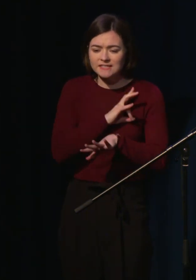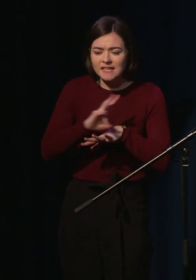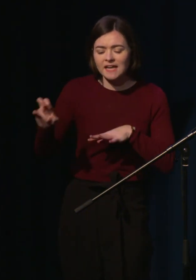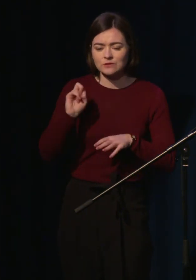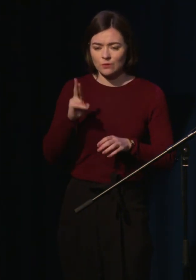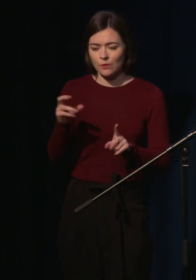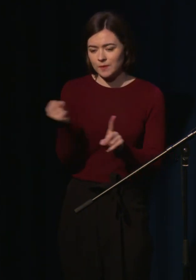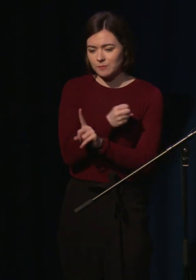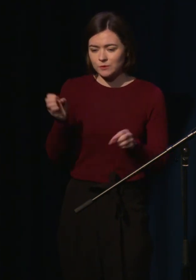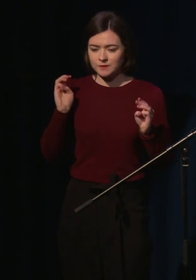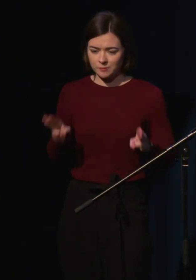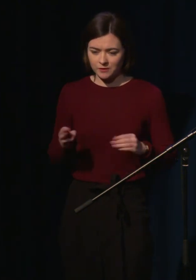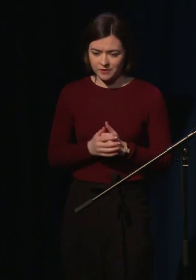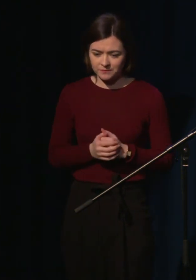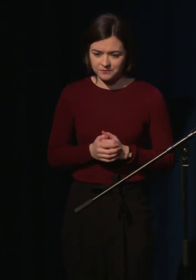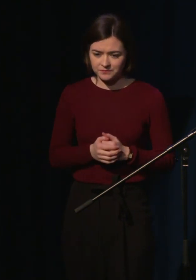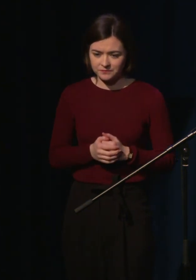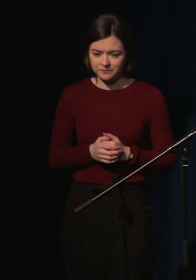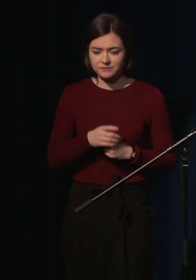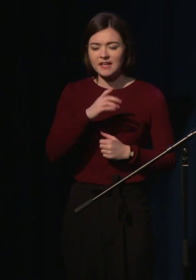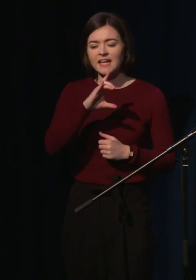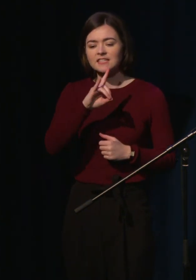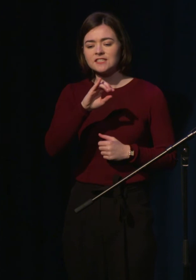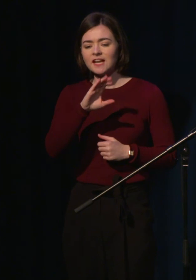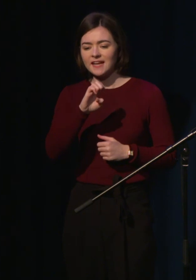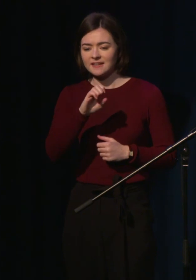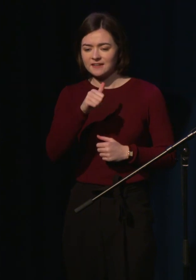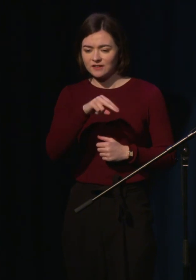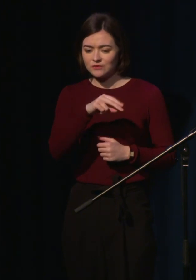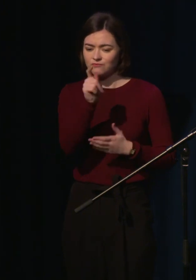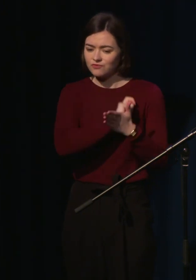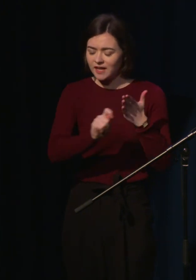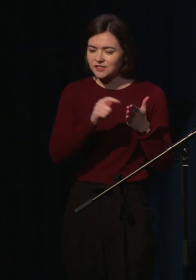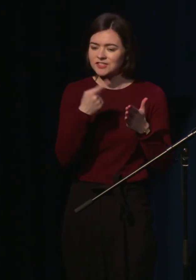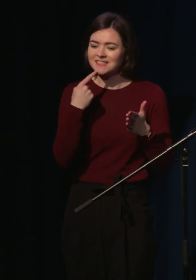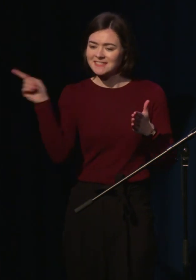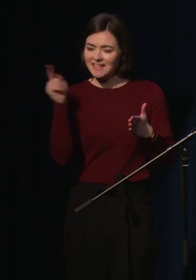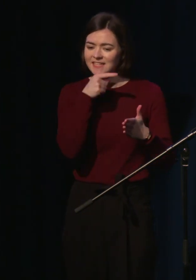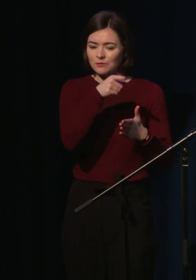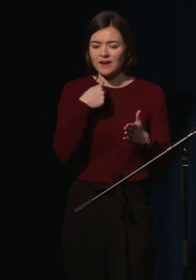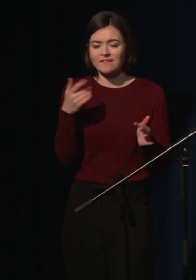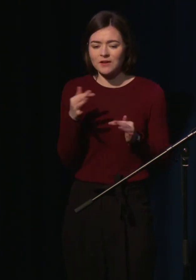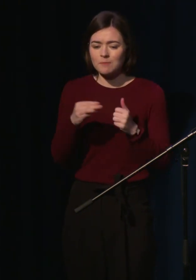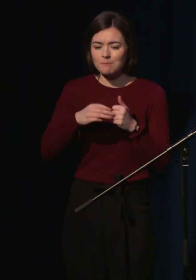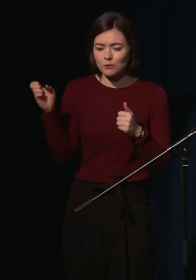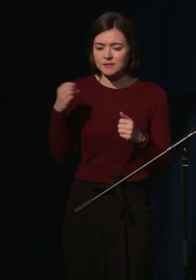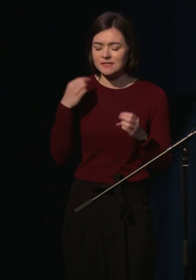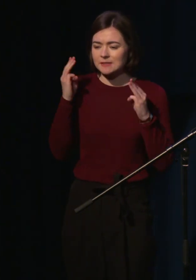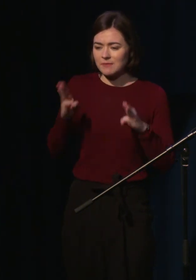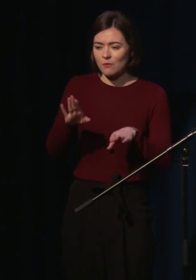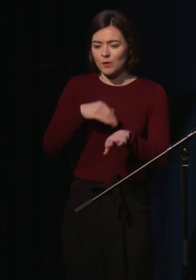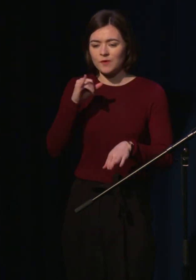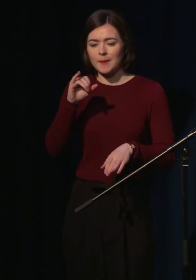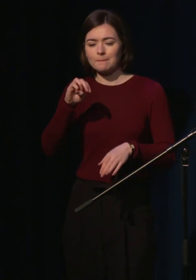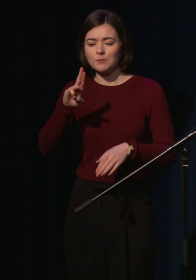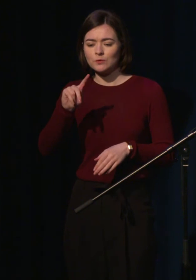power. Chilean writer Isabel Allende said, "What I fear most is power with impunity. I fear abuse